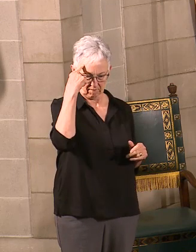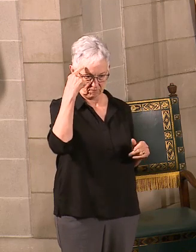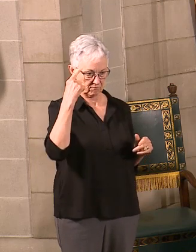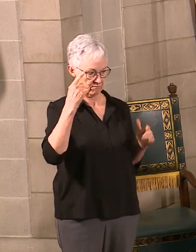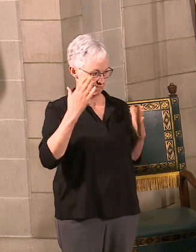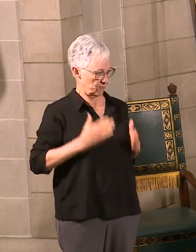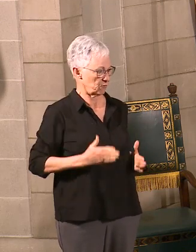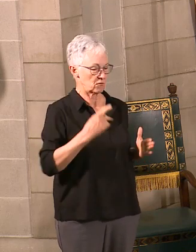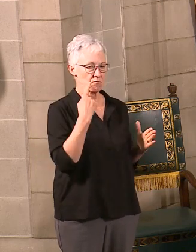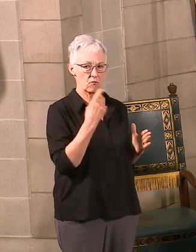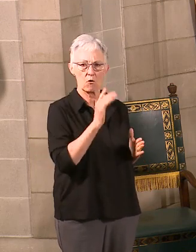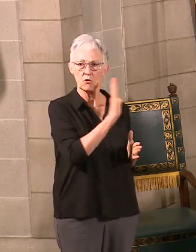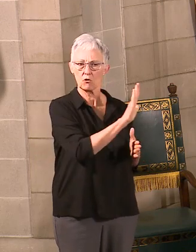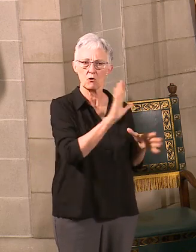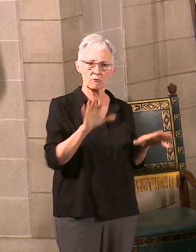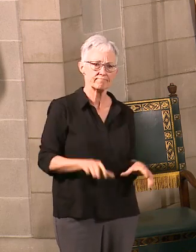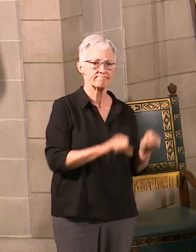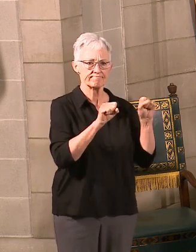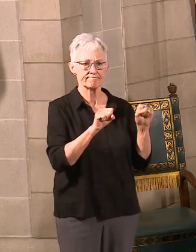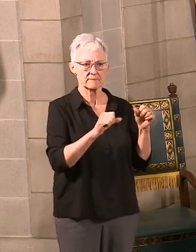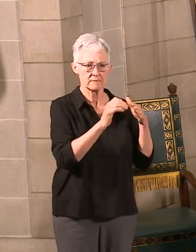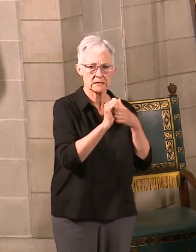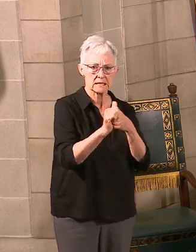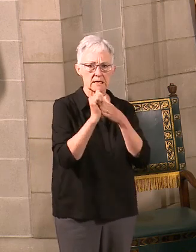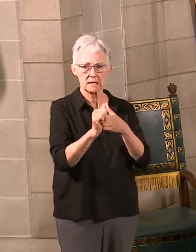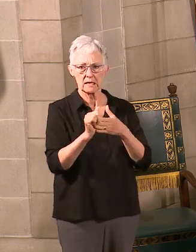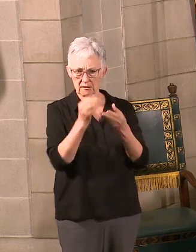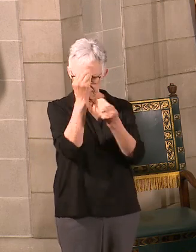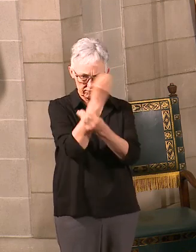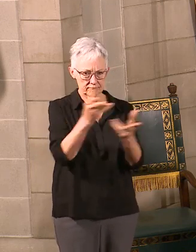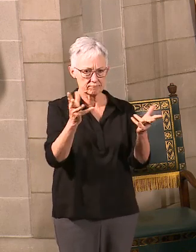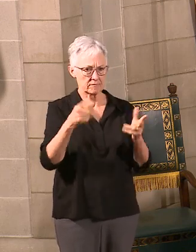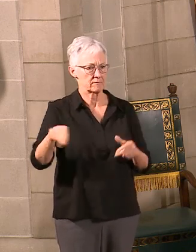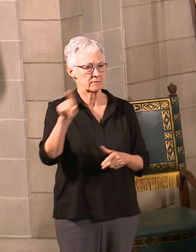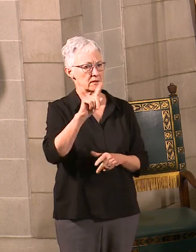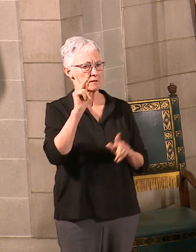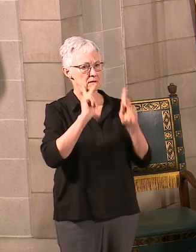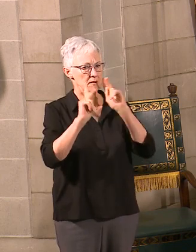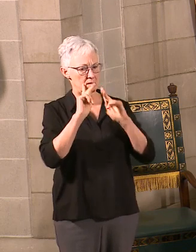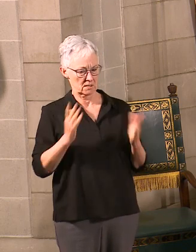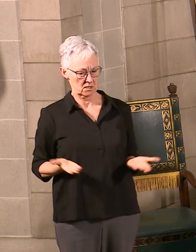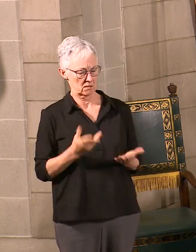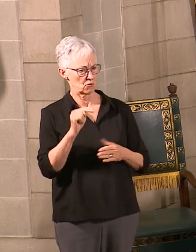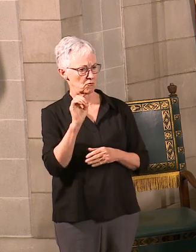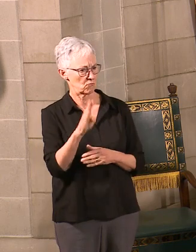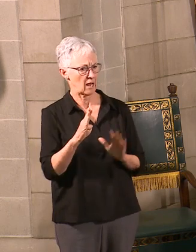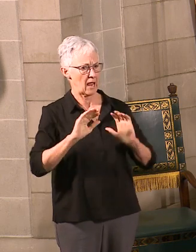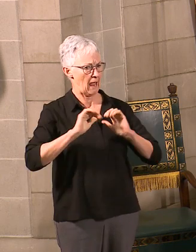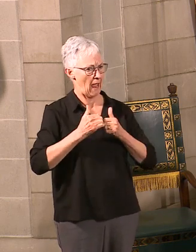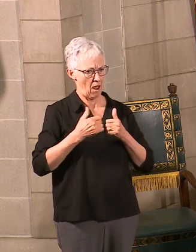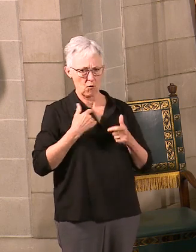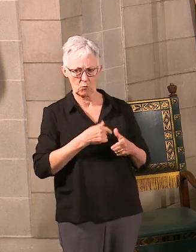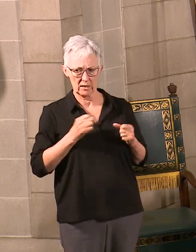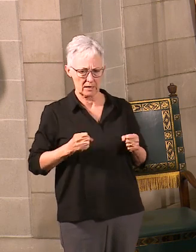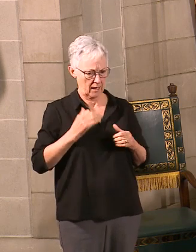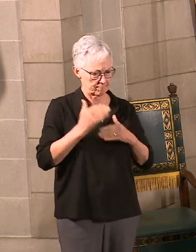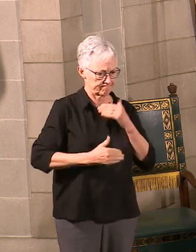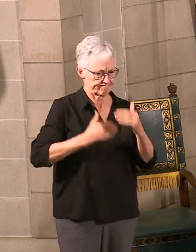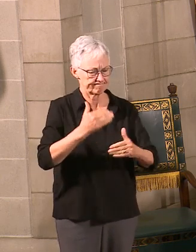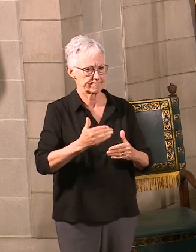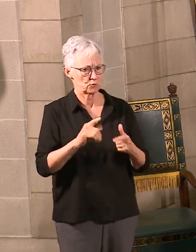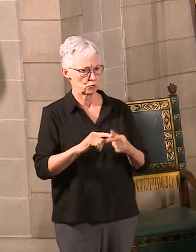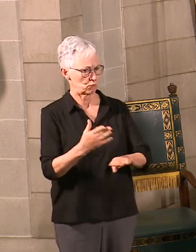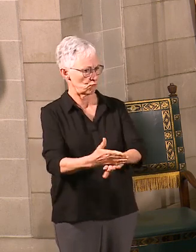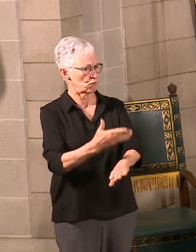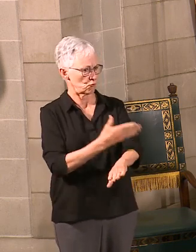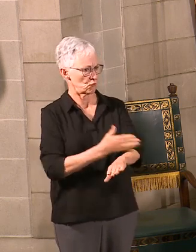that he's doing to protect Nebraskans and making us ready to bring our economy back. And we at the University of Nebraska, as